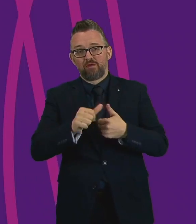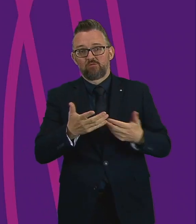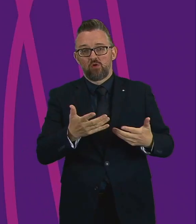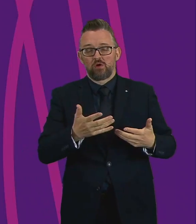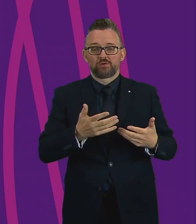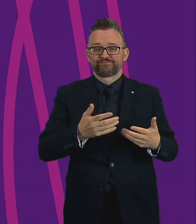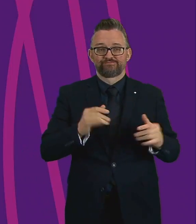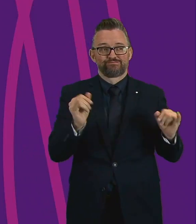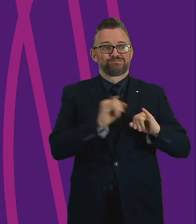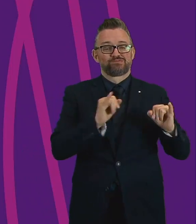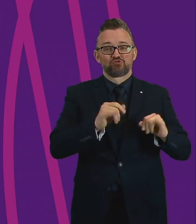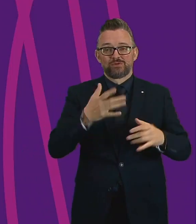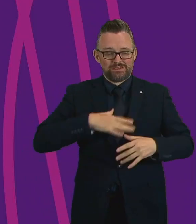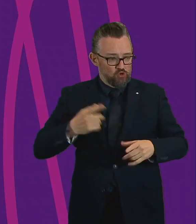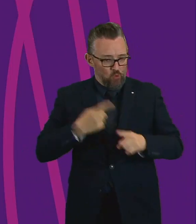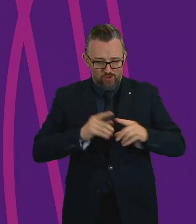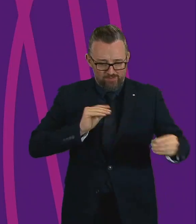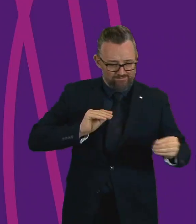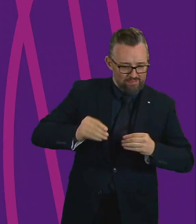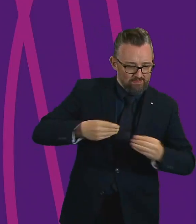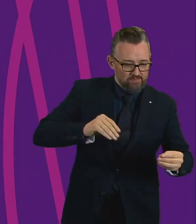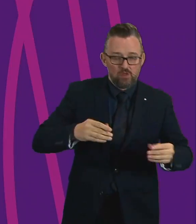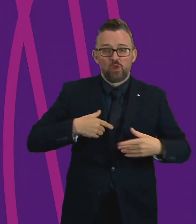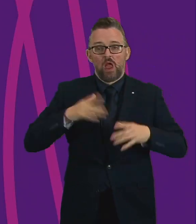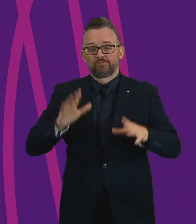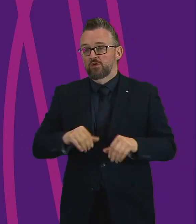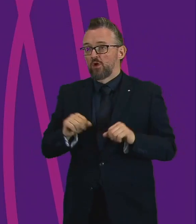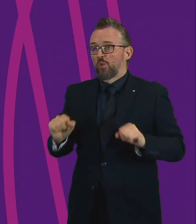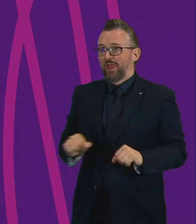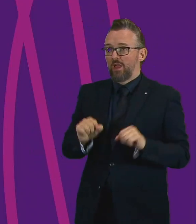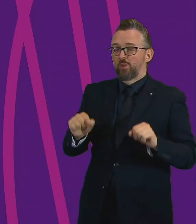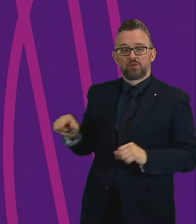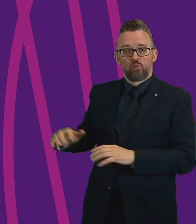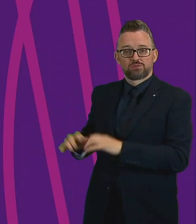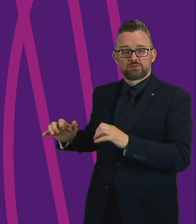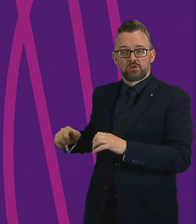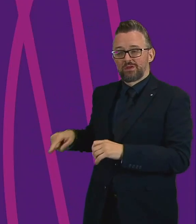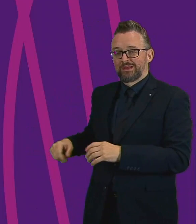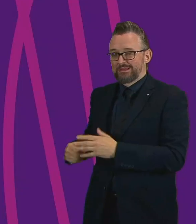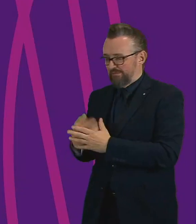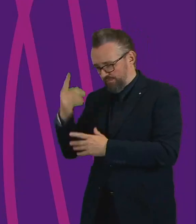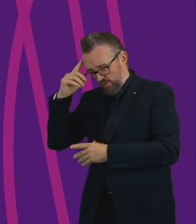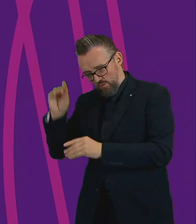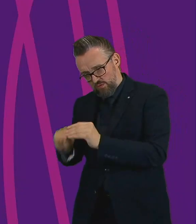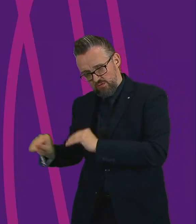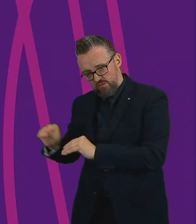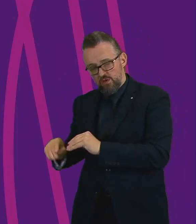foot. Instead, we sit and wait on Westminster, developing,